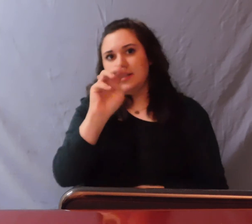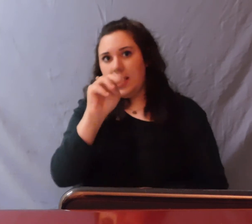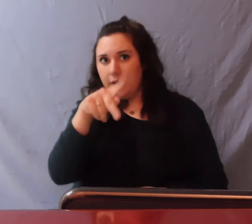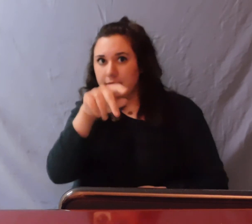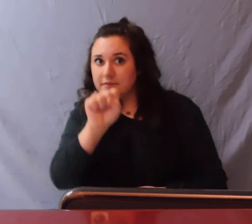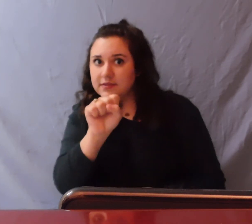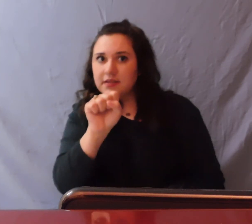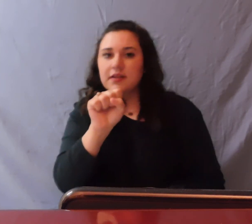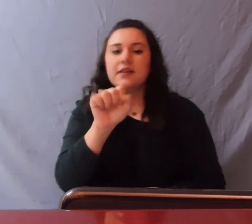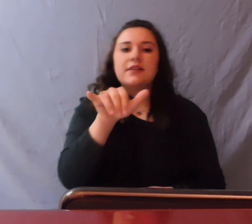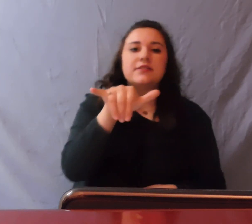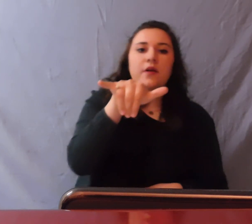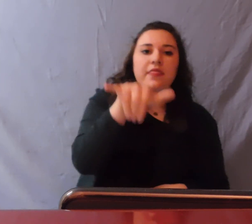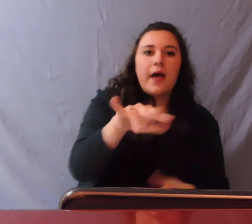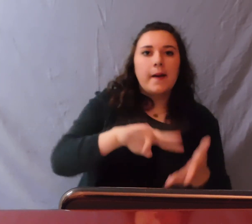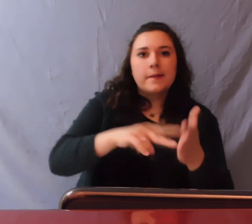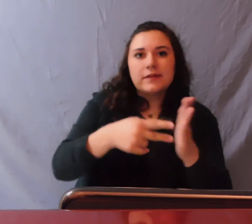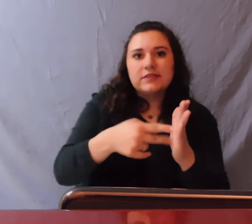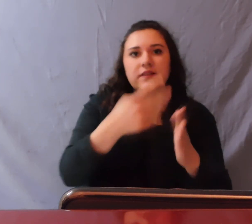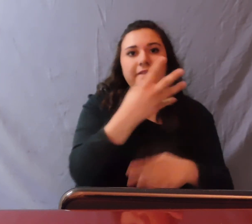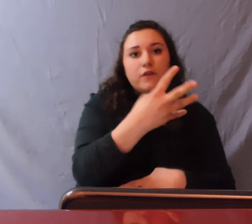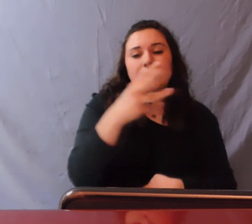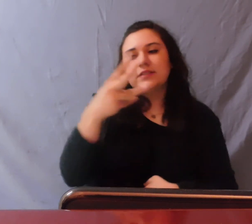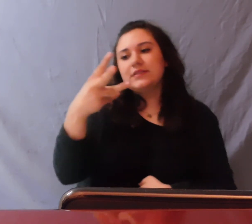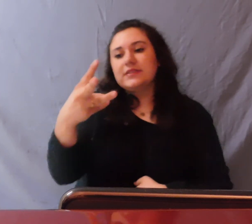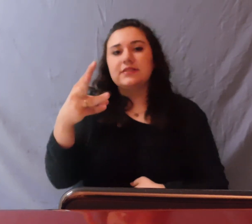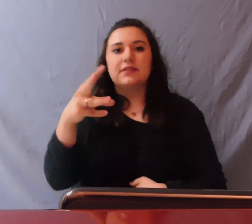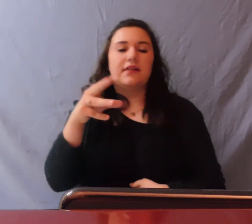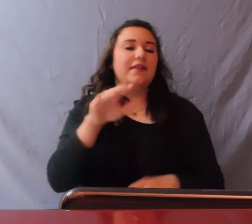4 to 6 weeks. The card will be mailed.